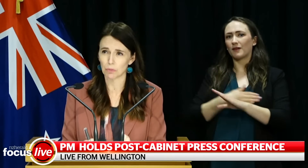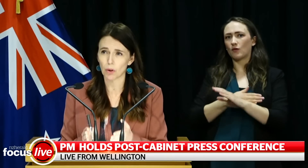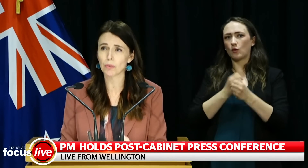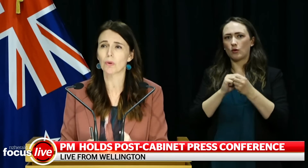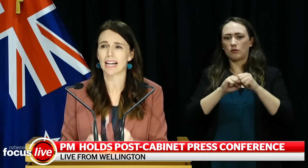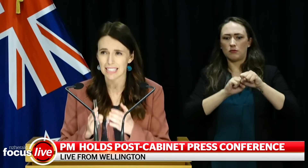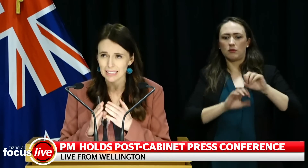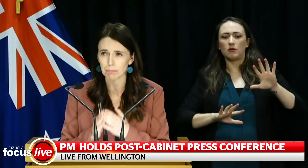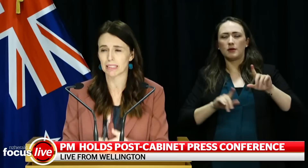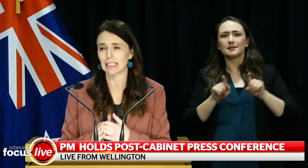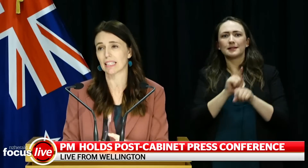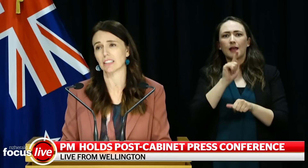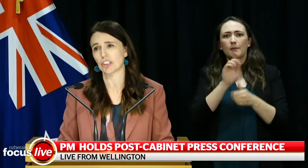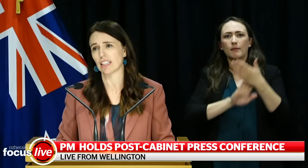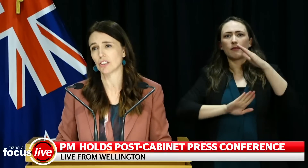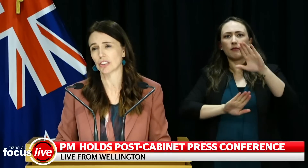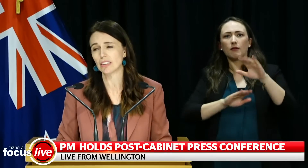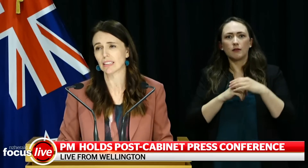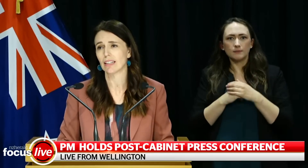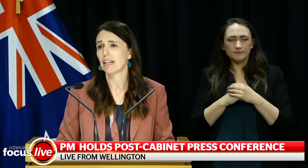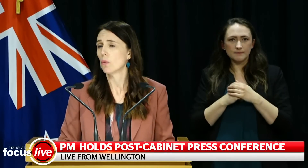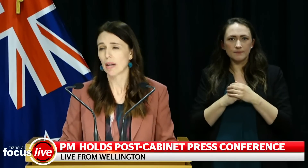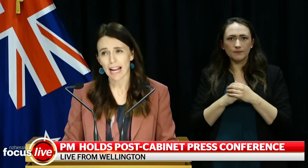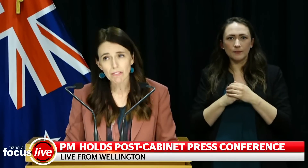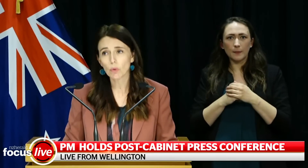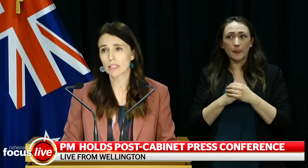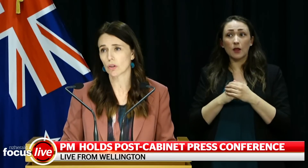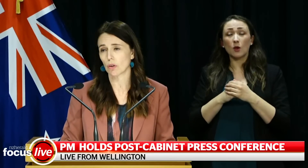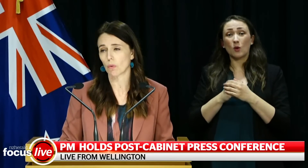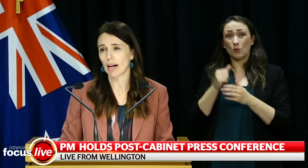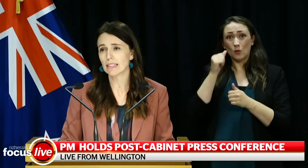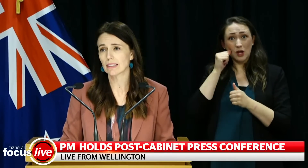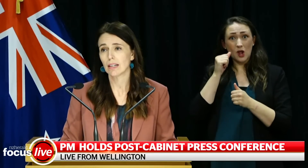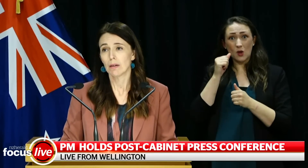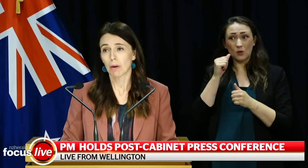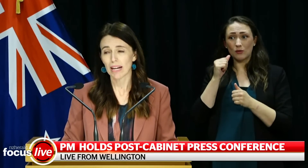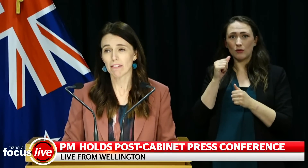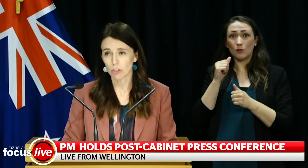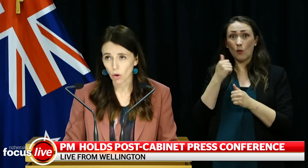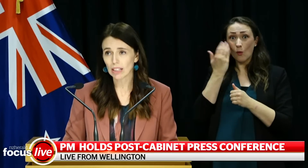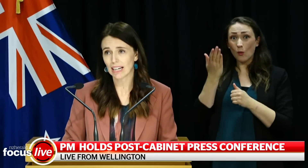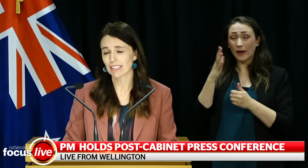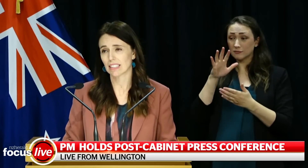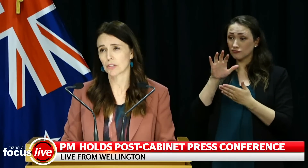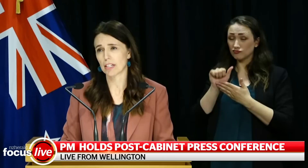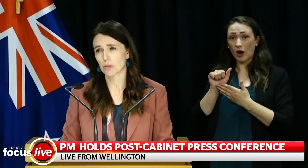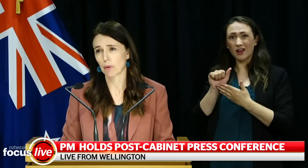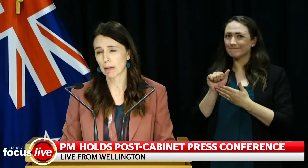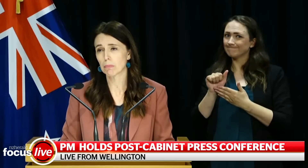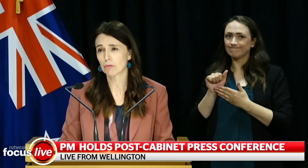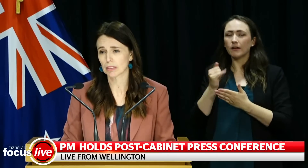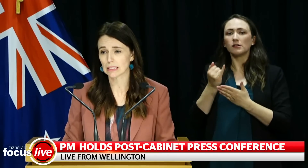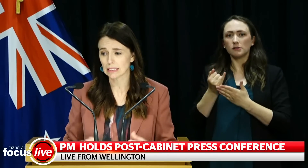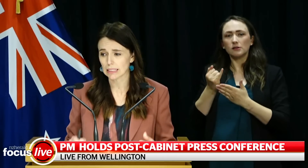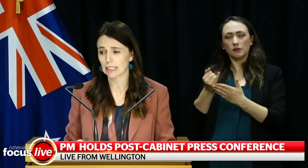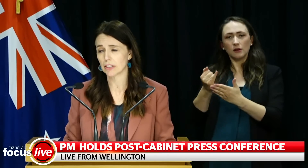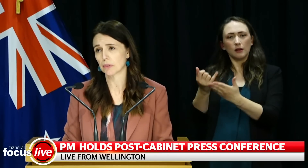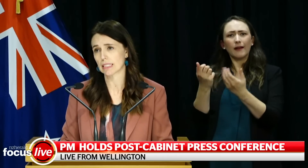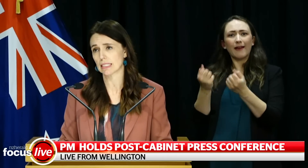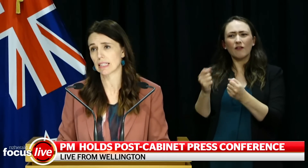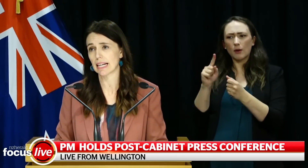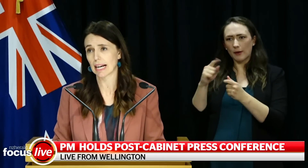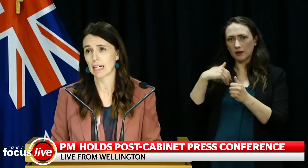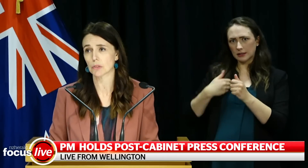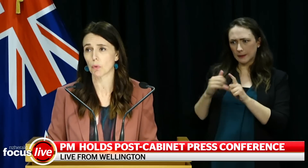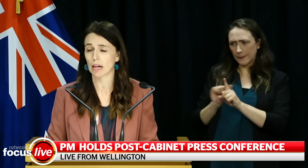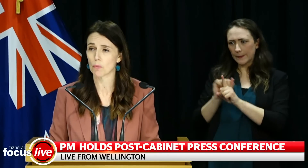just said, Rotorua has had some particular challenges. We haven't always got it right, but we have not allowed a situation where people, for instance, continue to